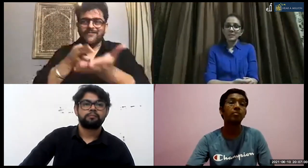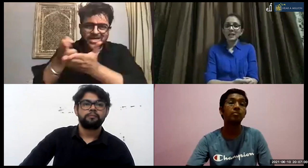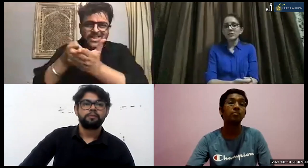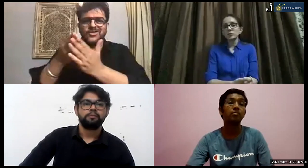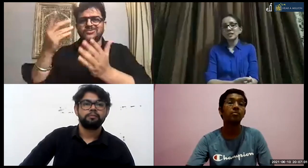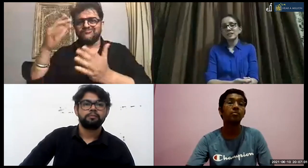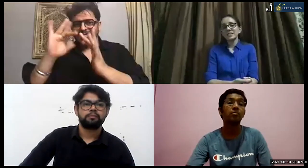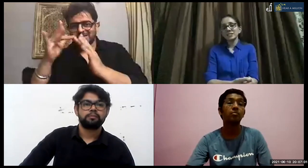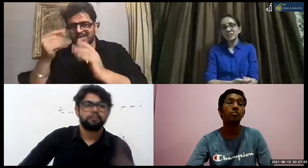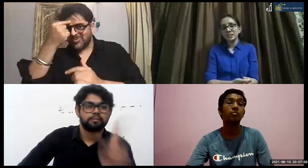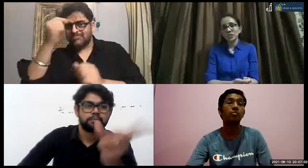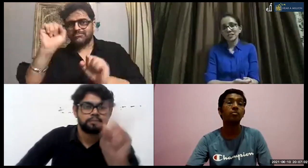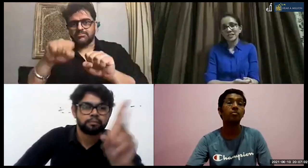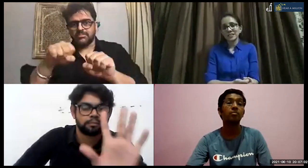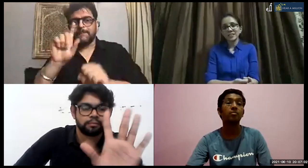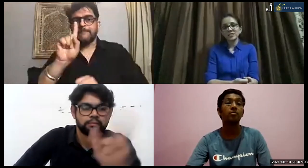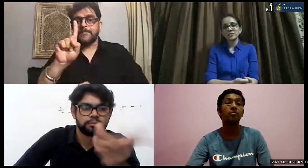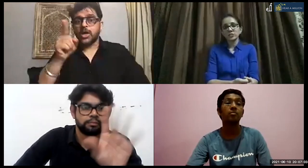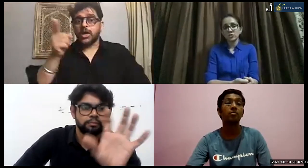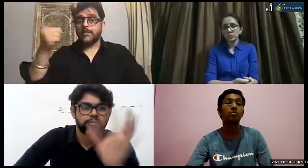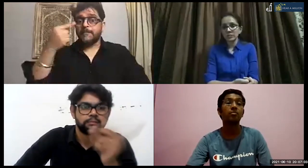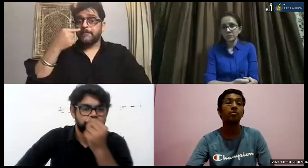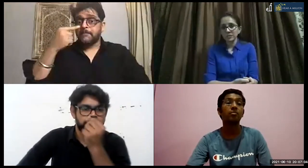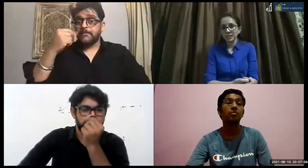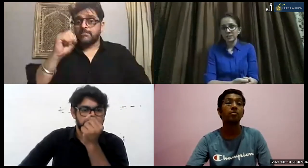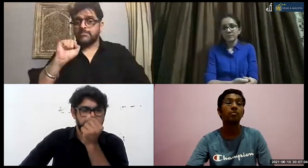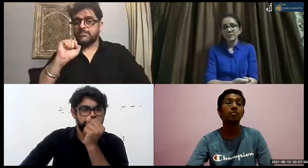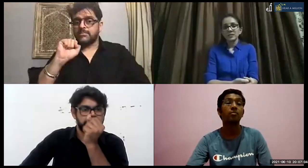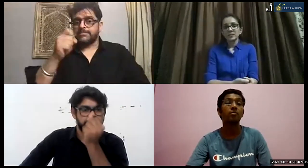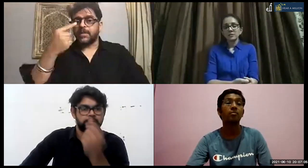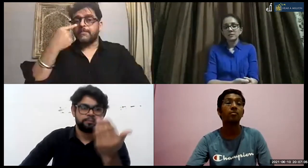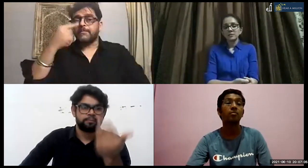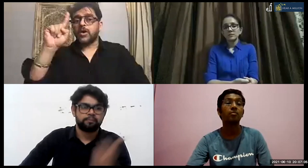I mean, I know you said that in the villages, like the internet is an issue and everything.